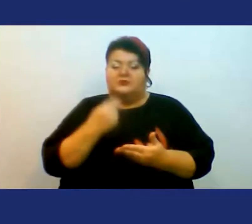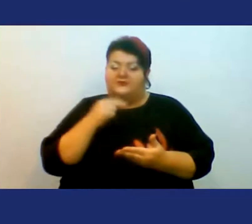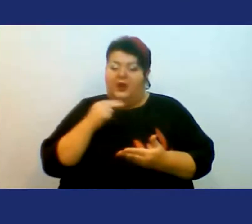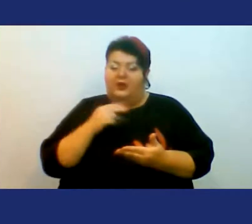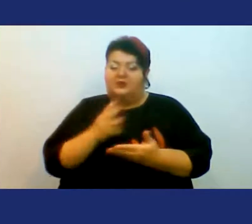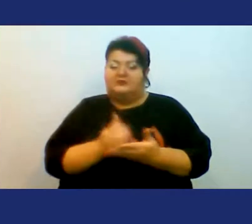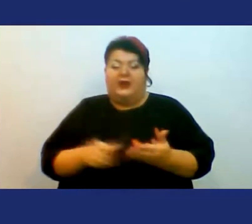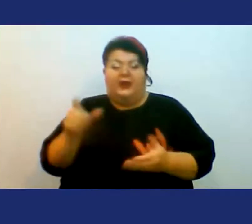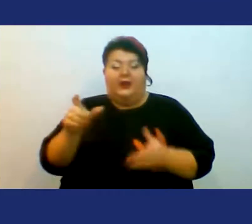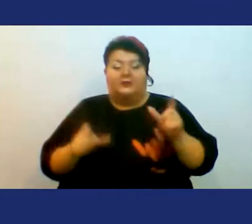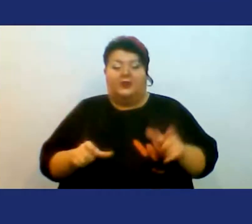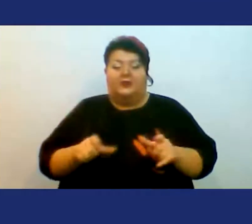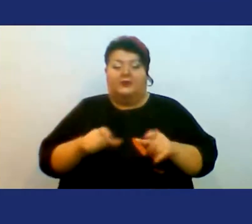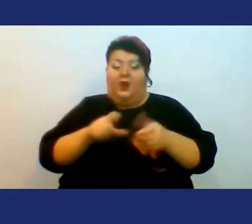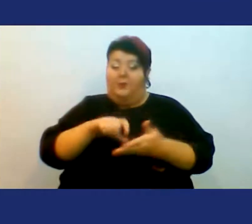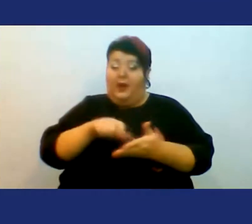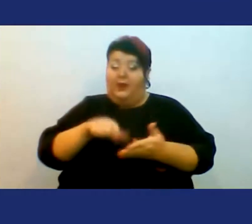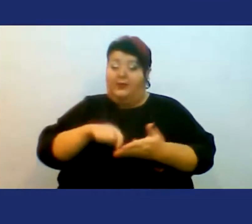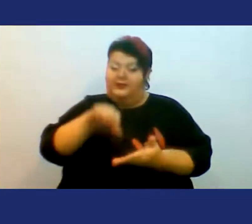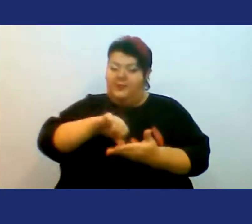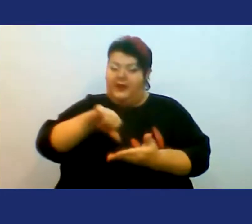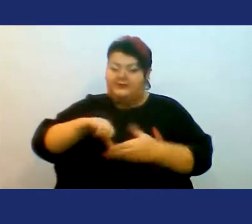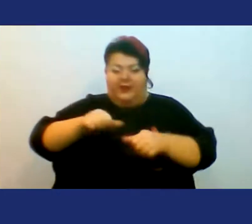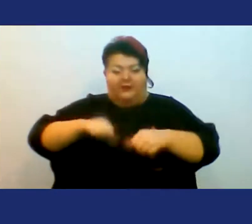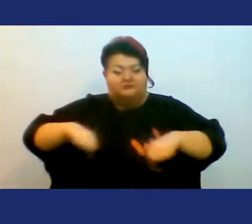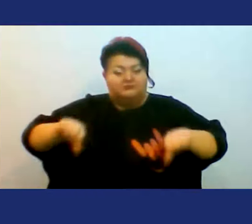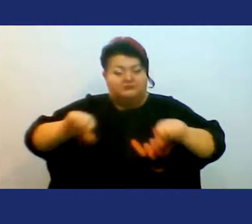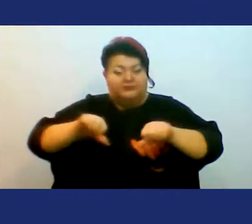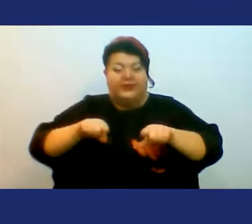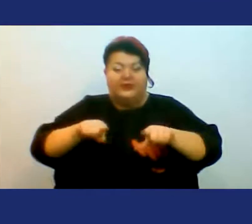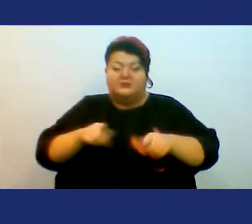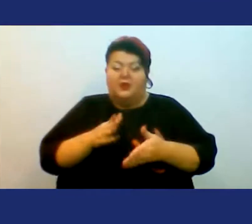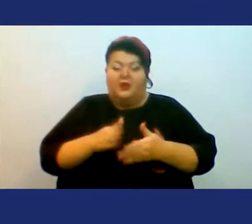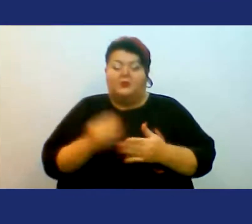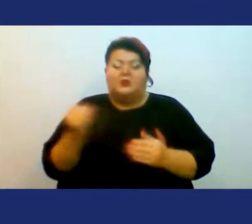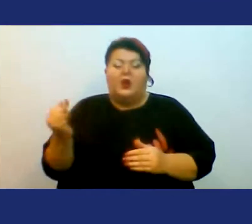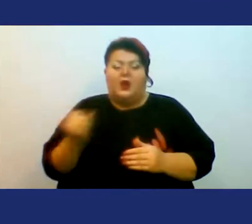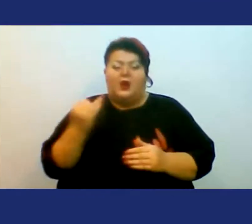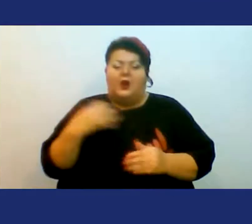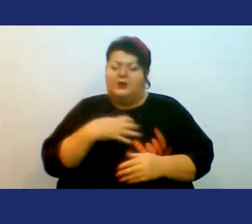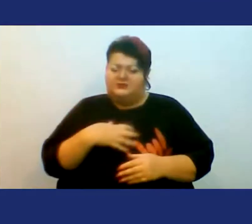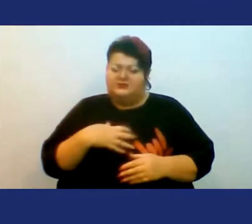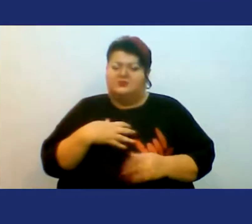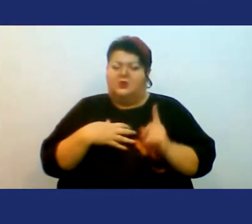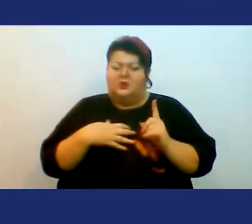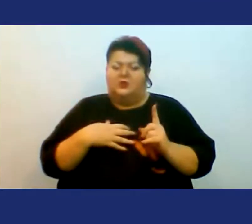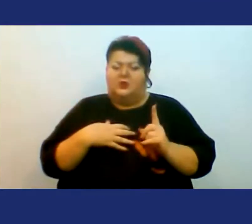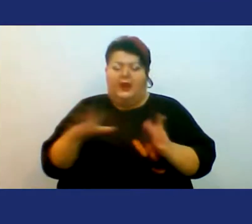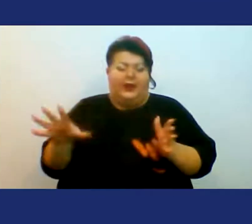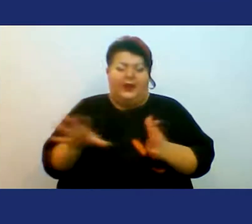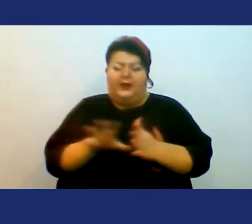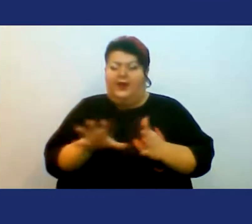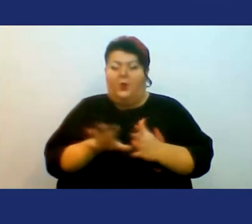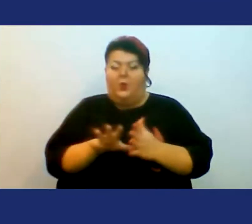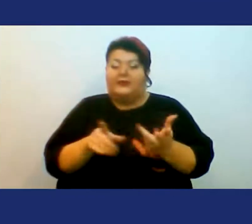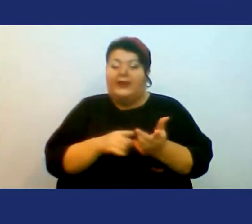exceeds even the historic number set in the 2018 midterm elections, mostly Democrats, but also Republicans.